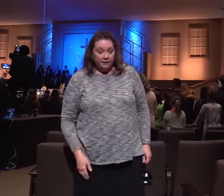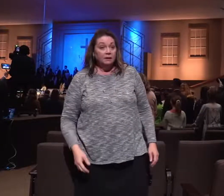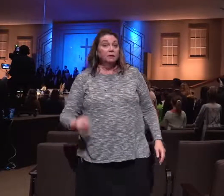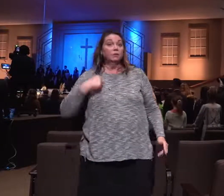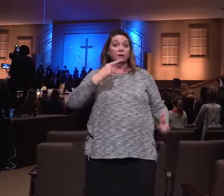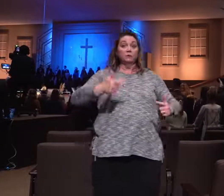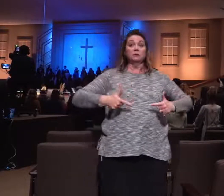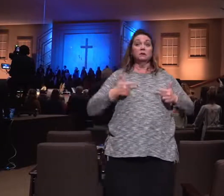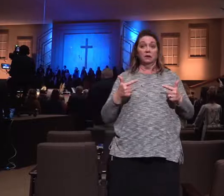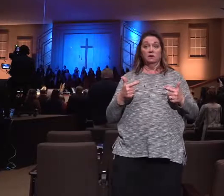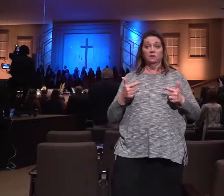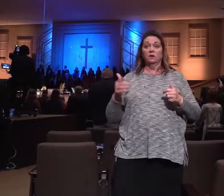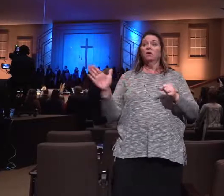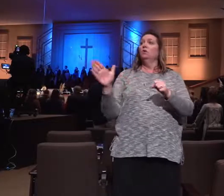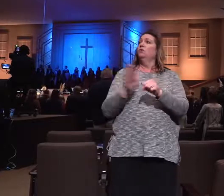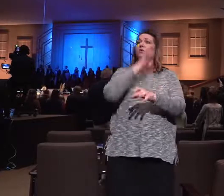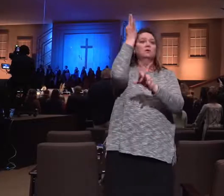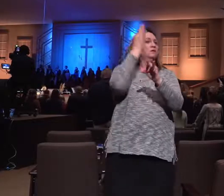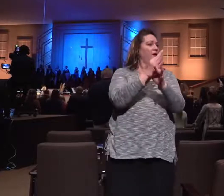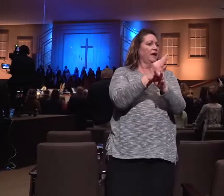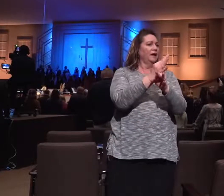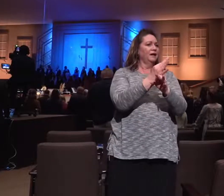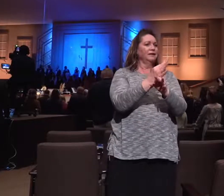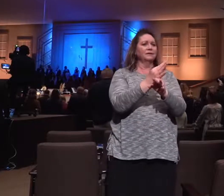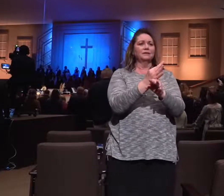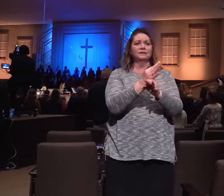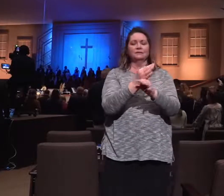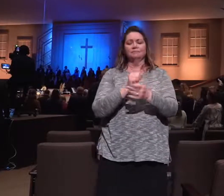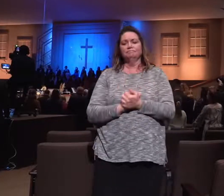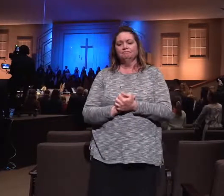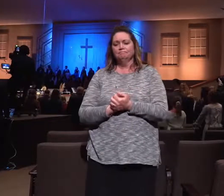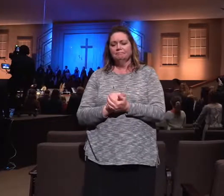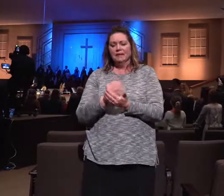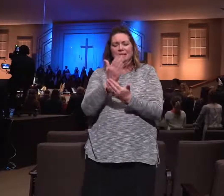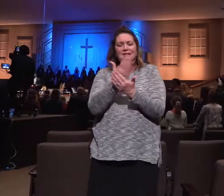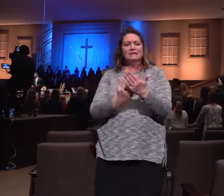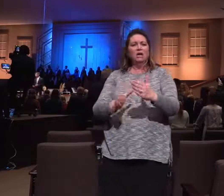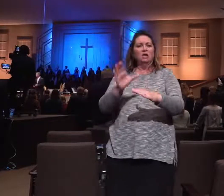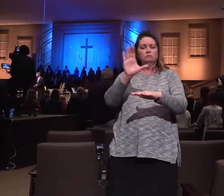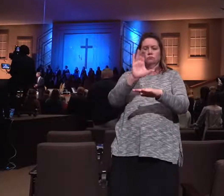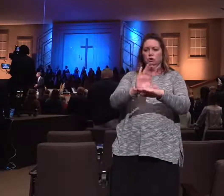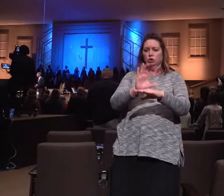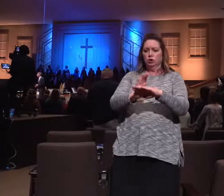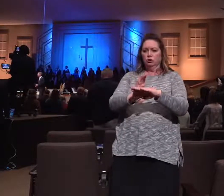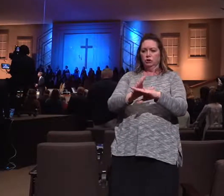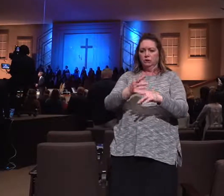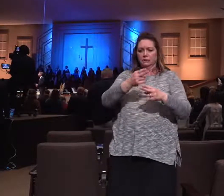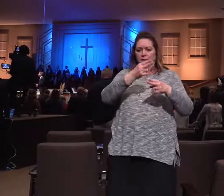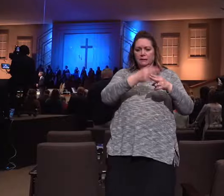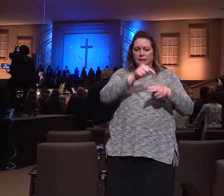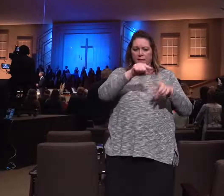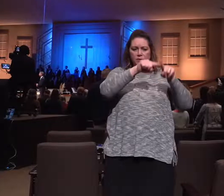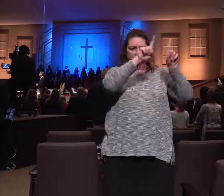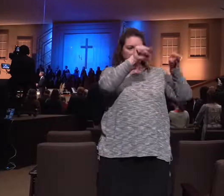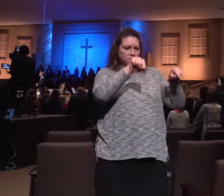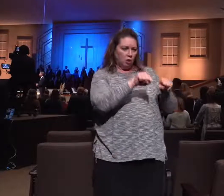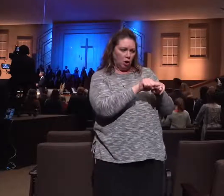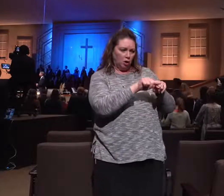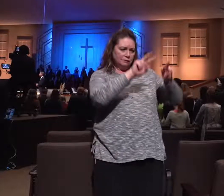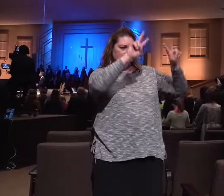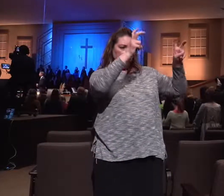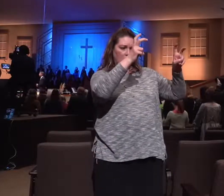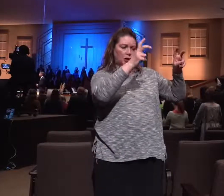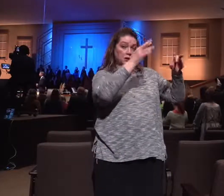By faith and not by sight. Some churches call this card that I have in my hand tonight the faith promise